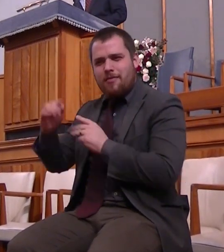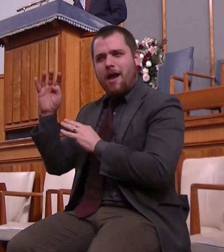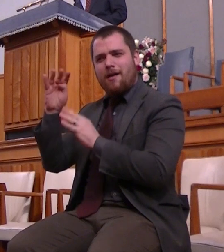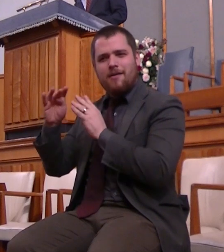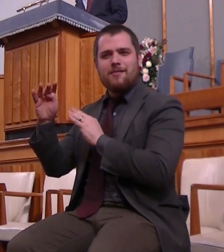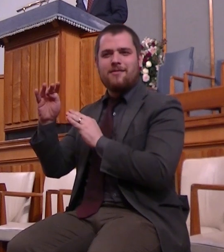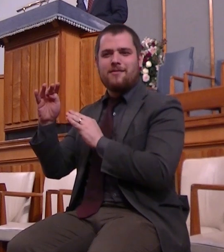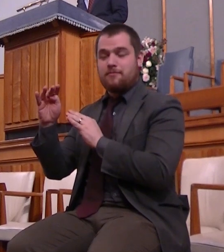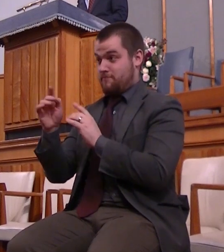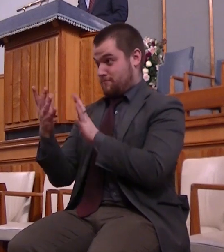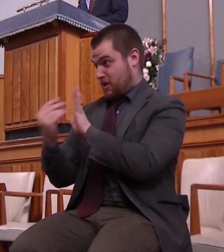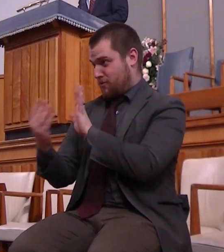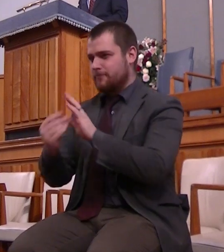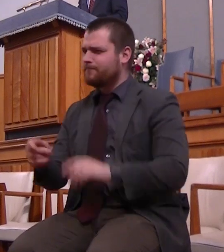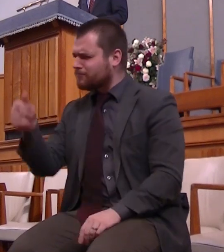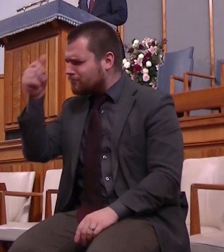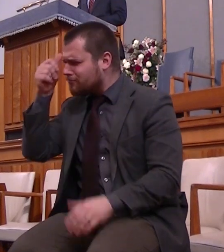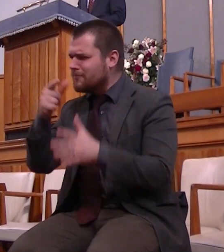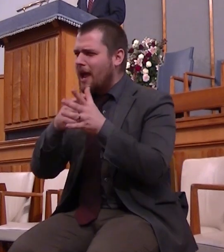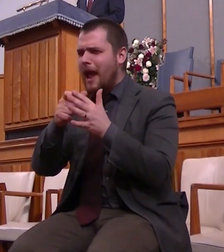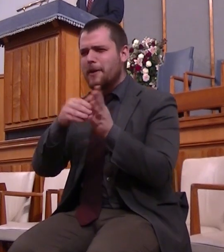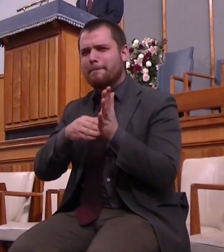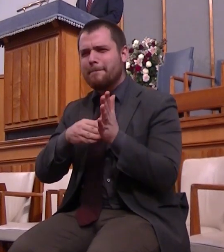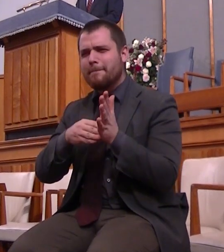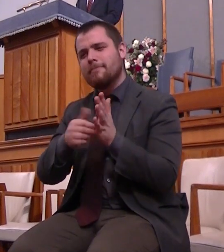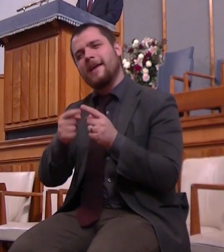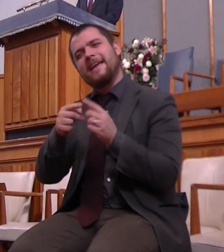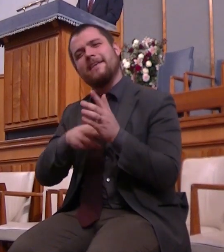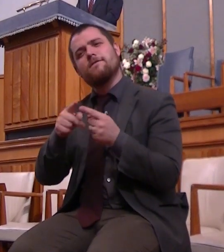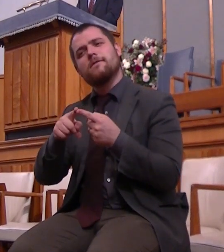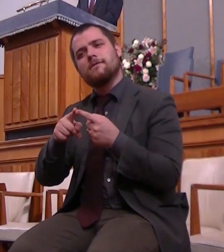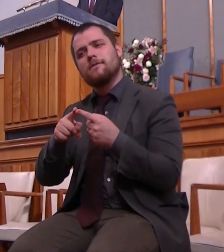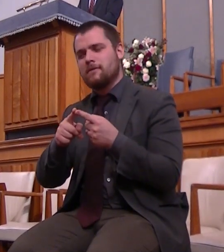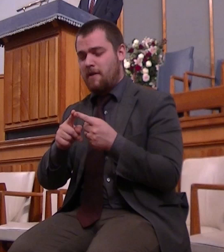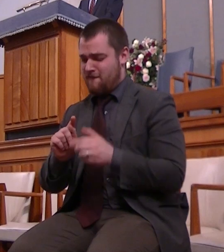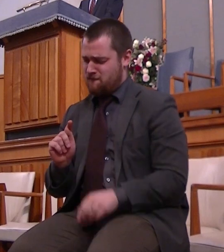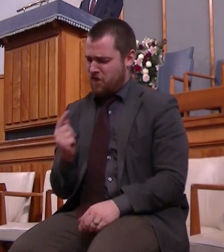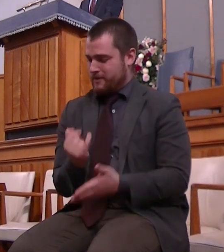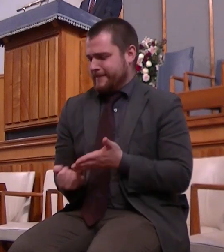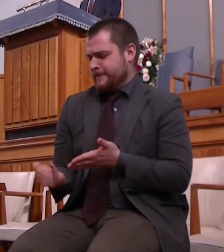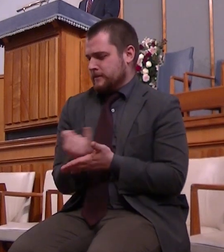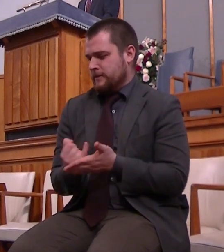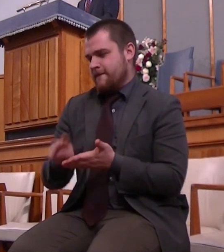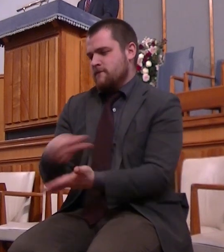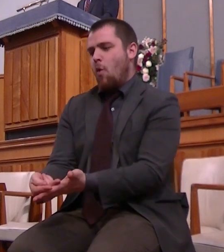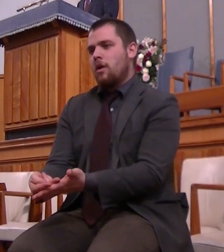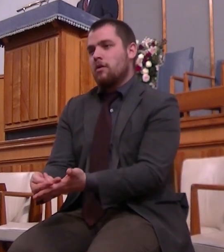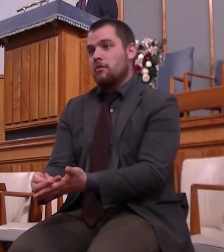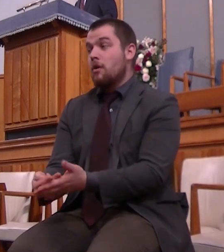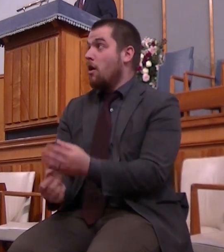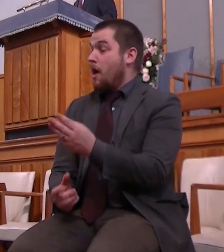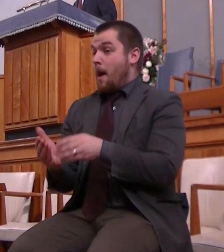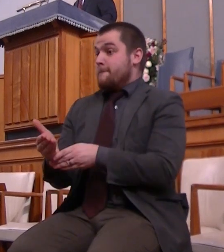the fall. God knew that mankind would rebel against him and fall